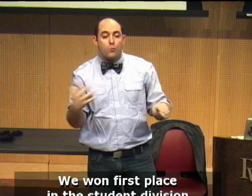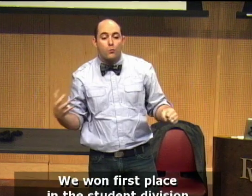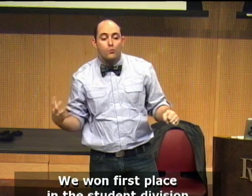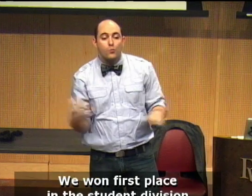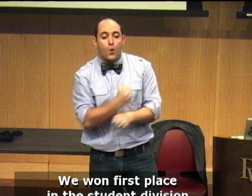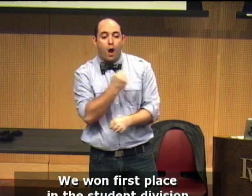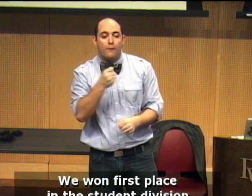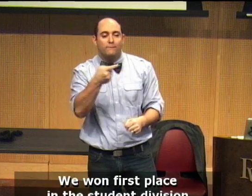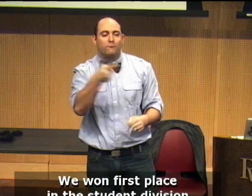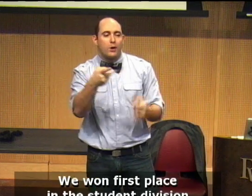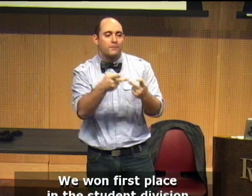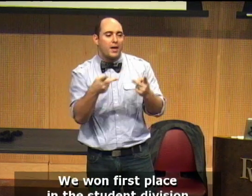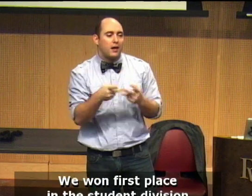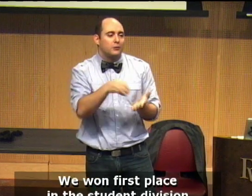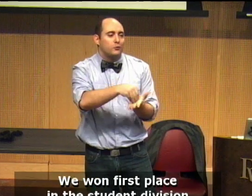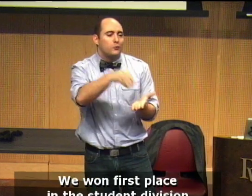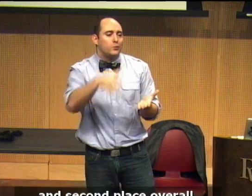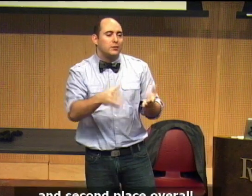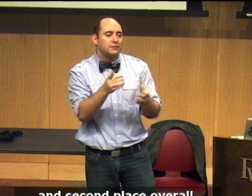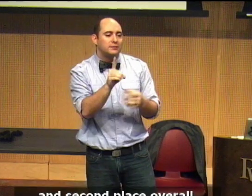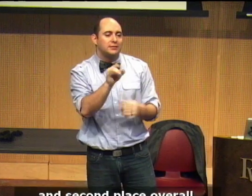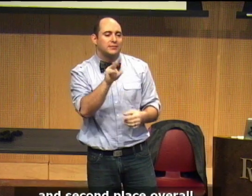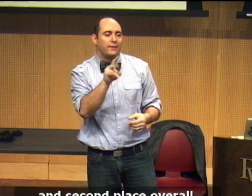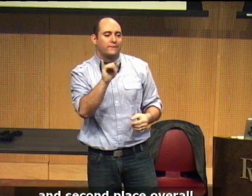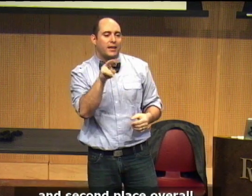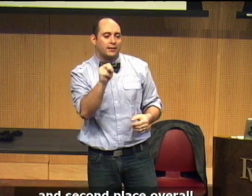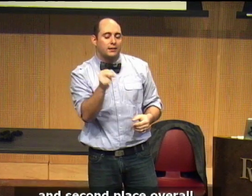first place in the student division and second place overall.